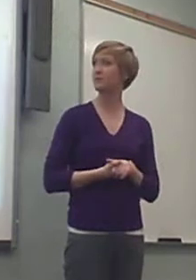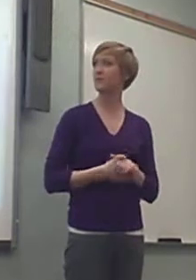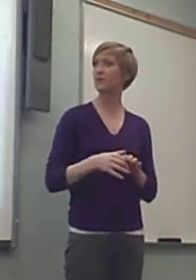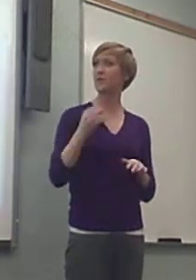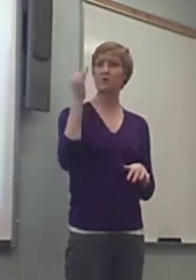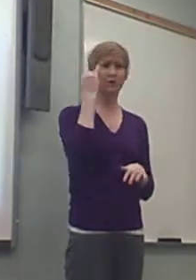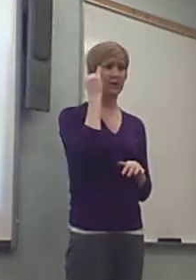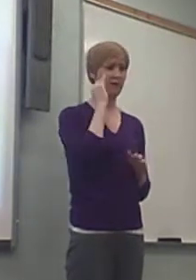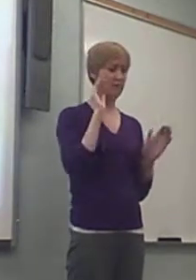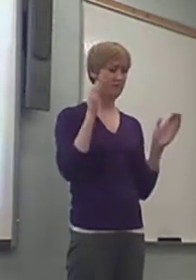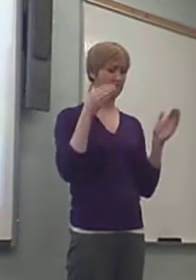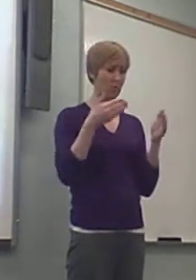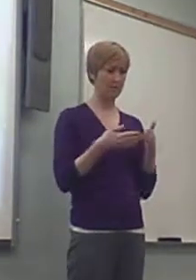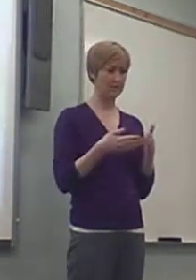Hold on, let's see if I can switch now.